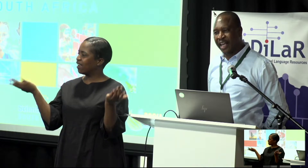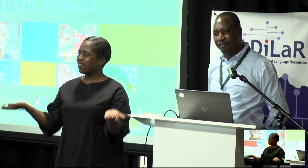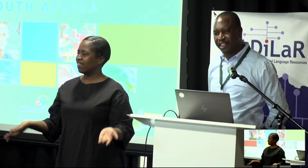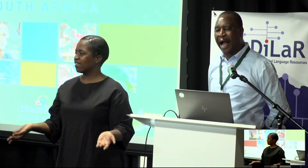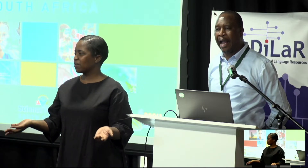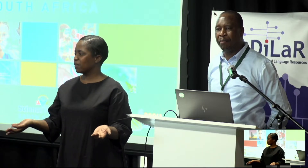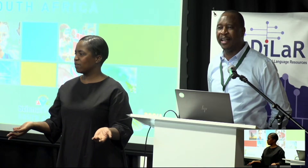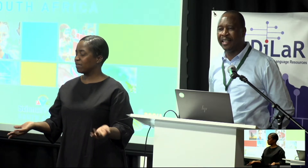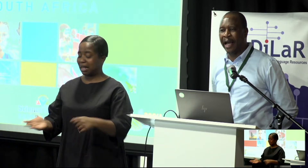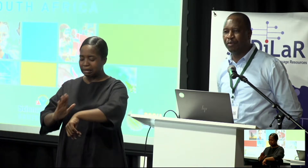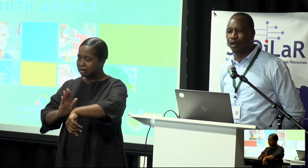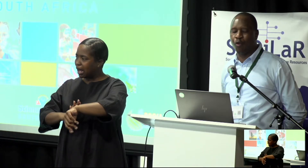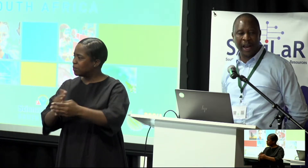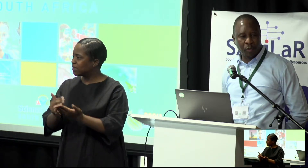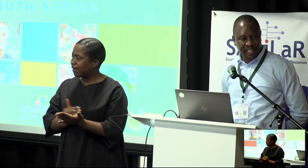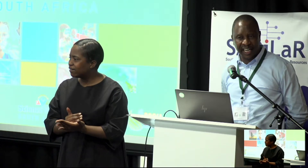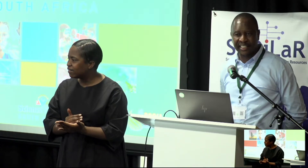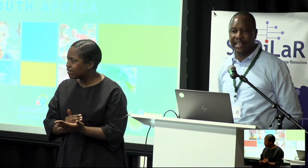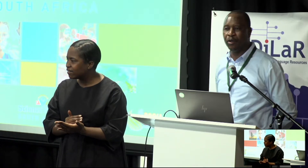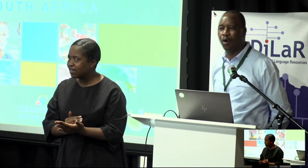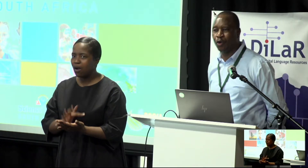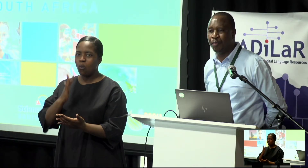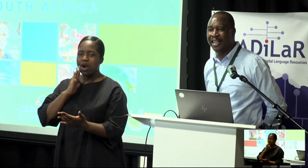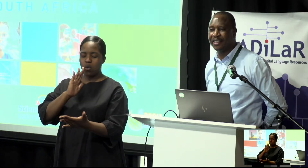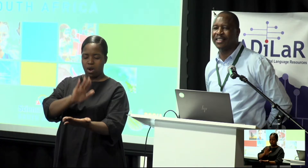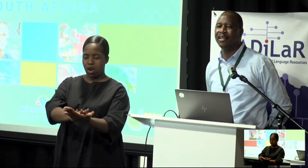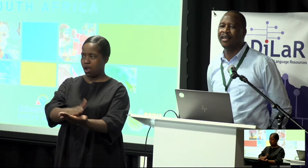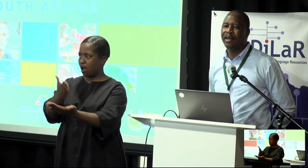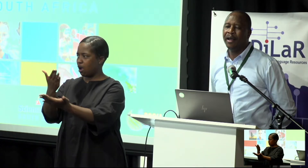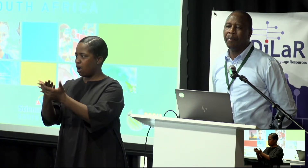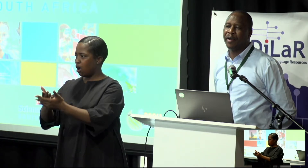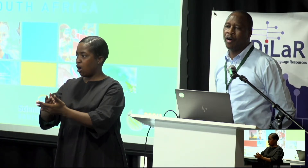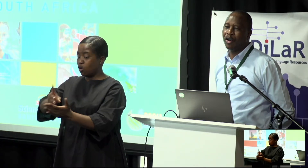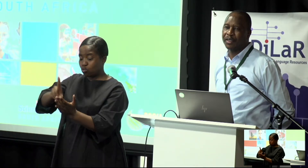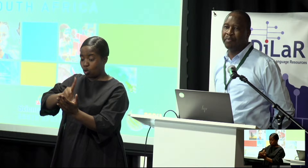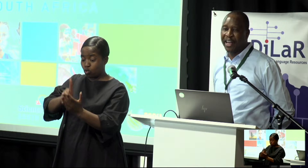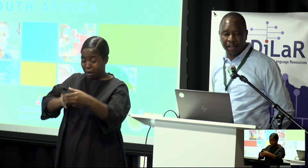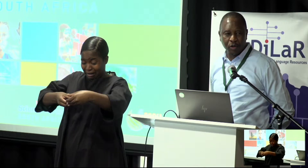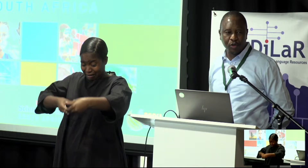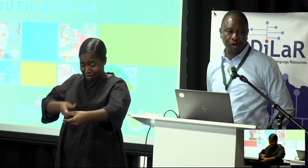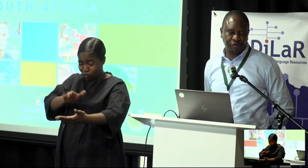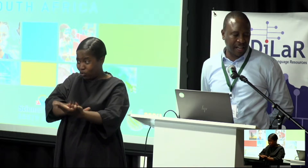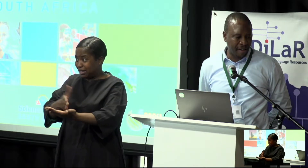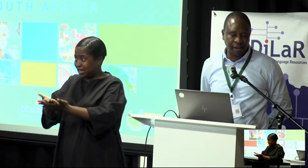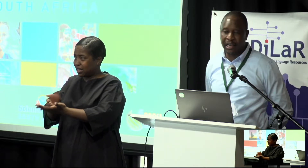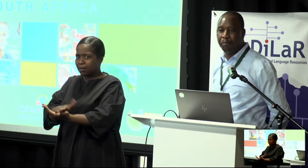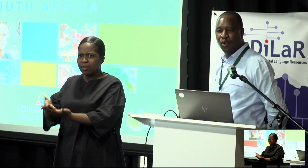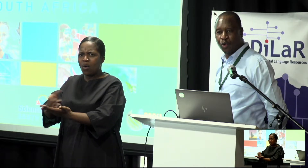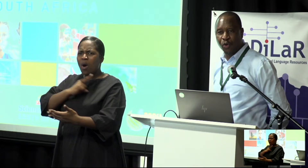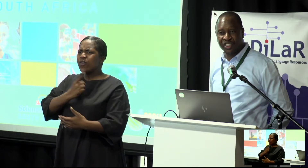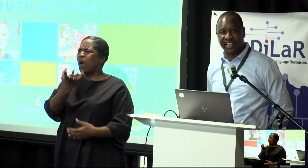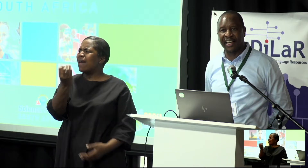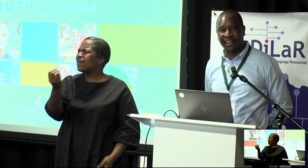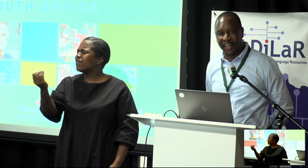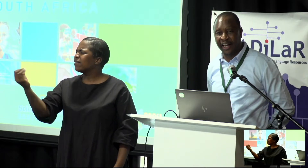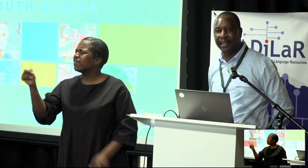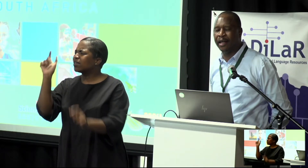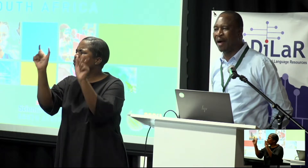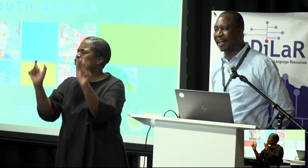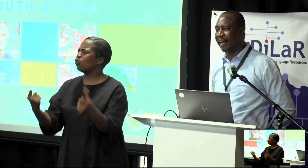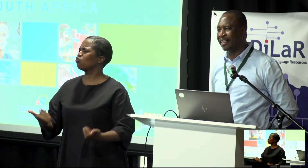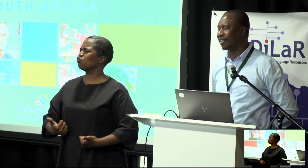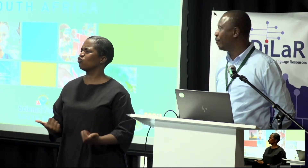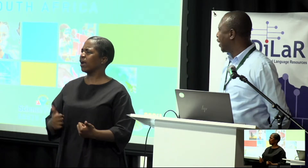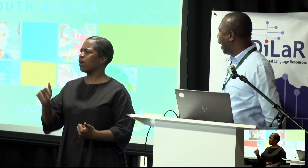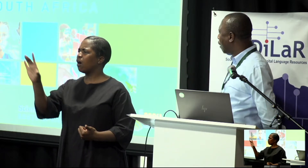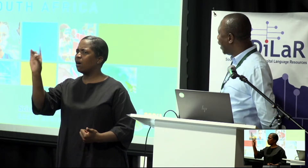us to save time in terms of when we translate documents, because making use of the available tools that are there in